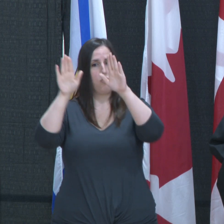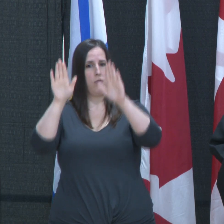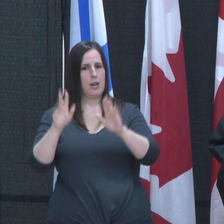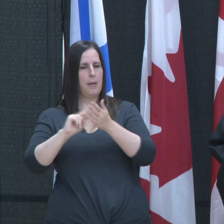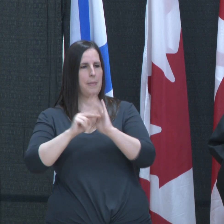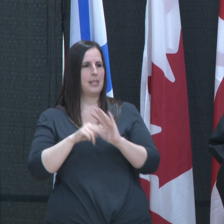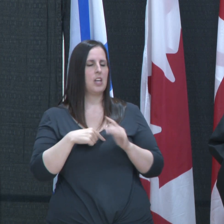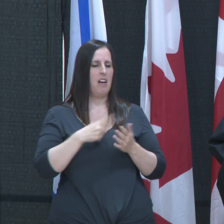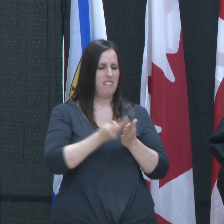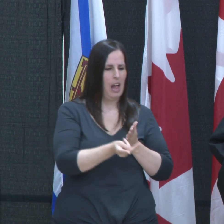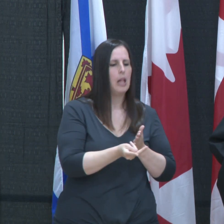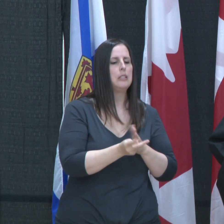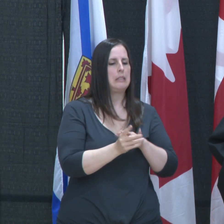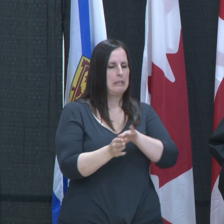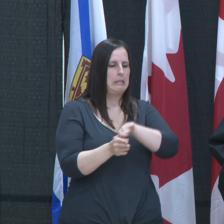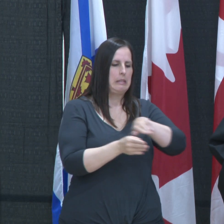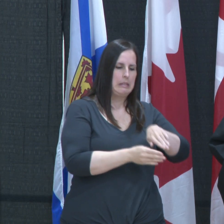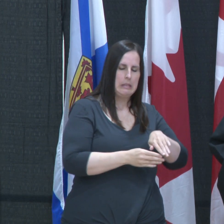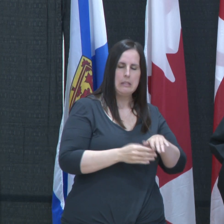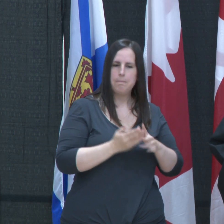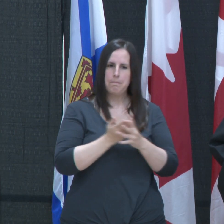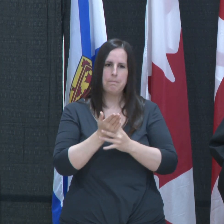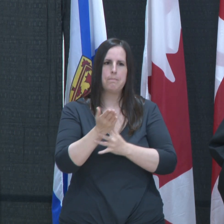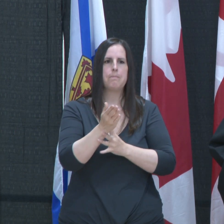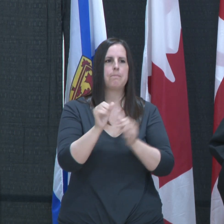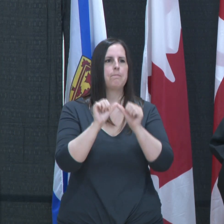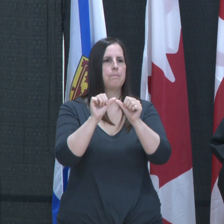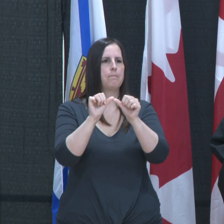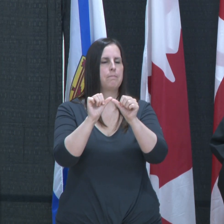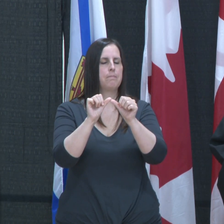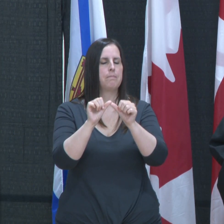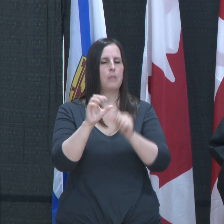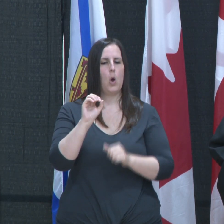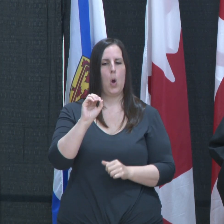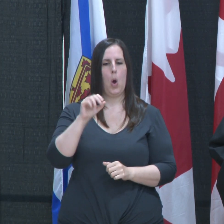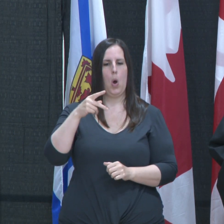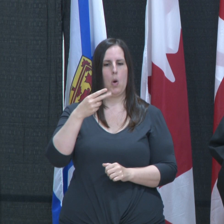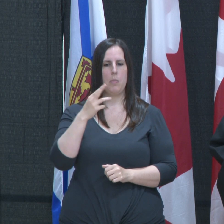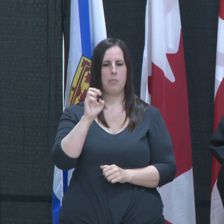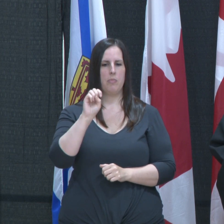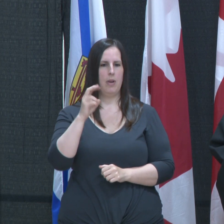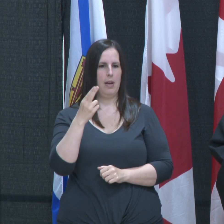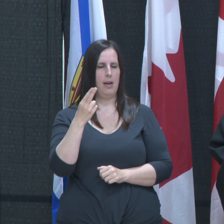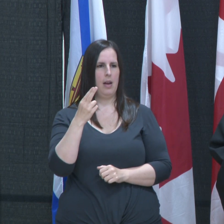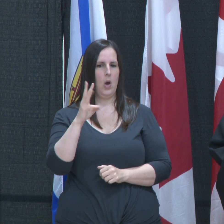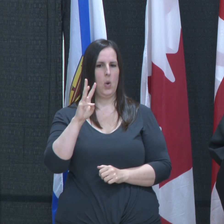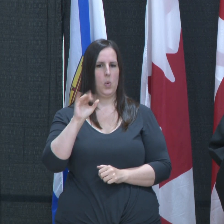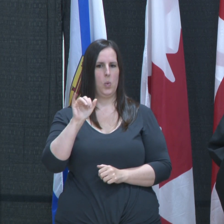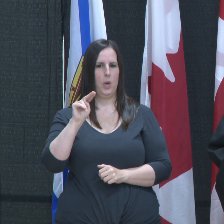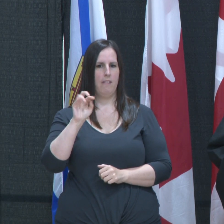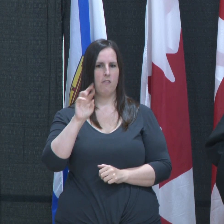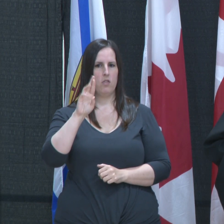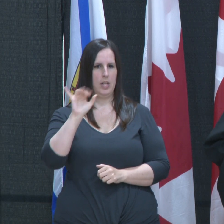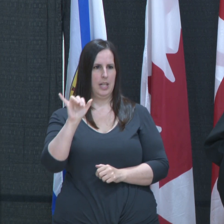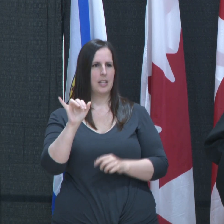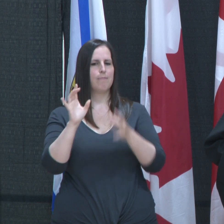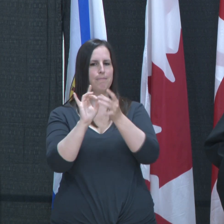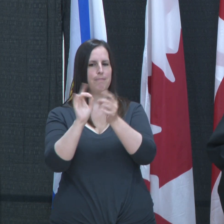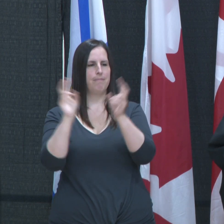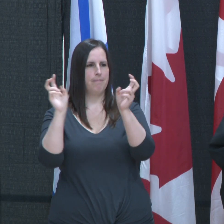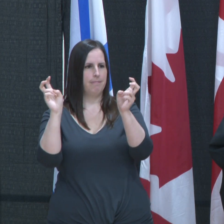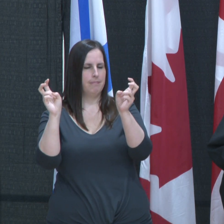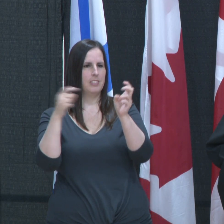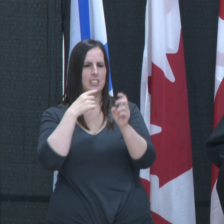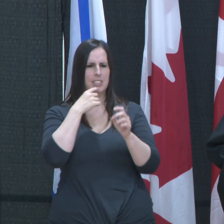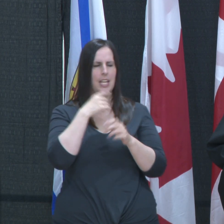up. Oprah Winfrey said, "Think like a queen. A queen is not afraid to fail. Failure is